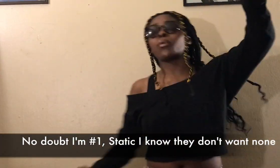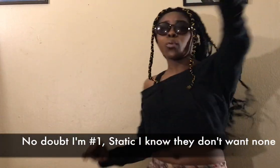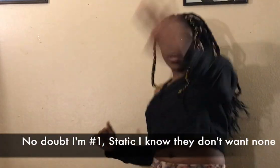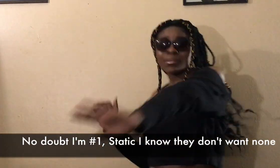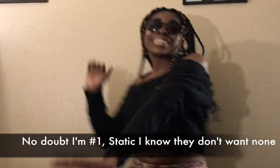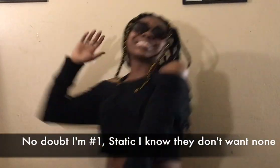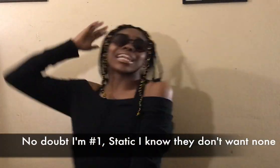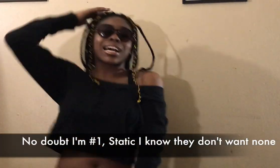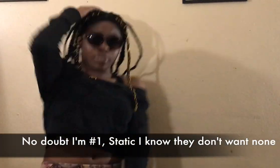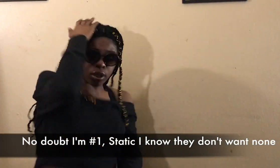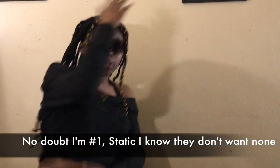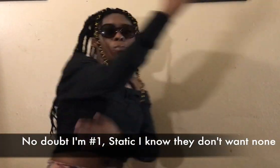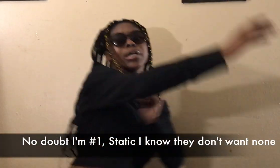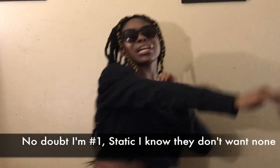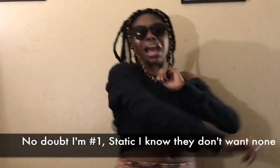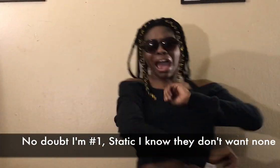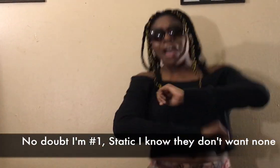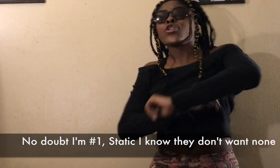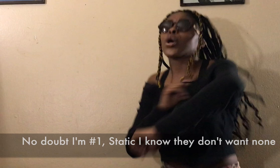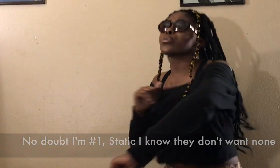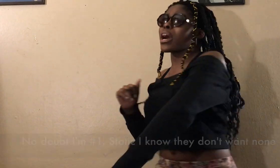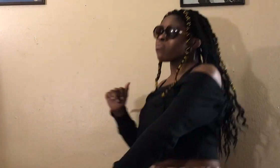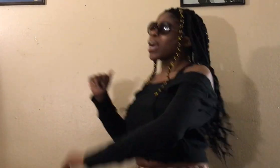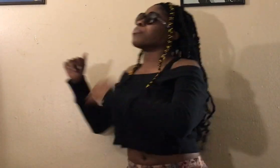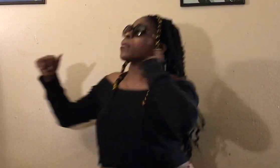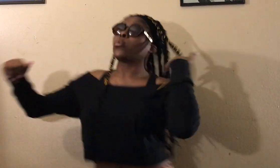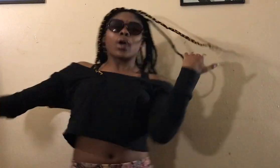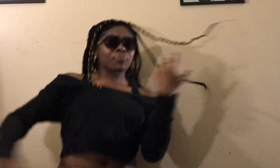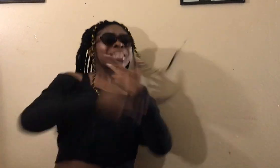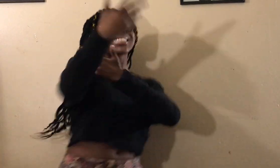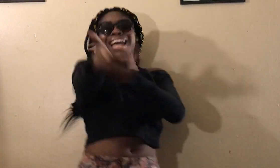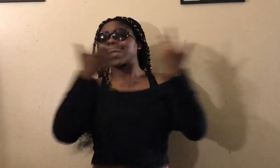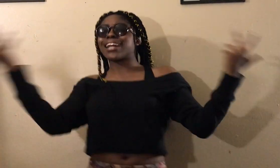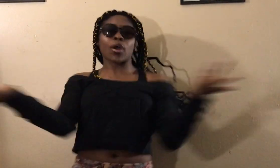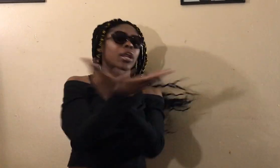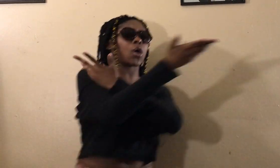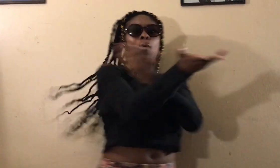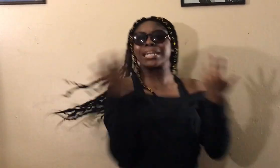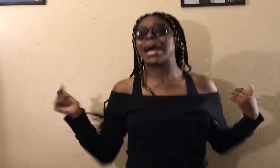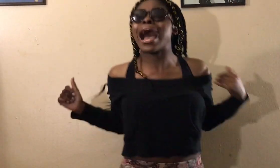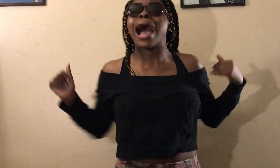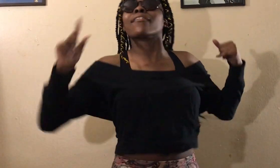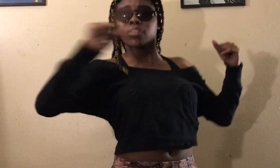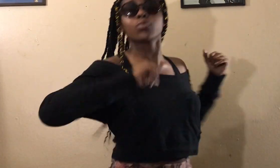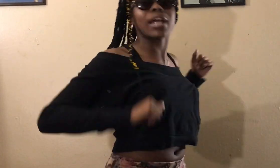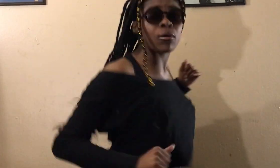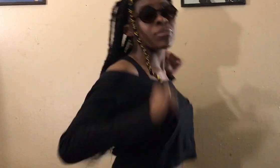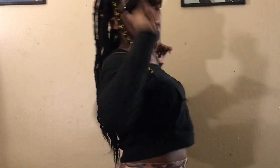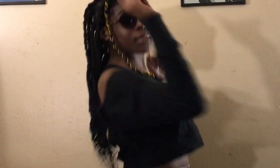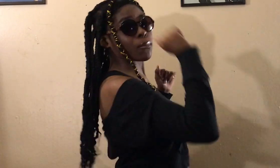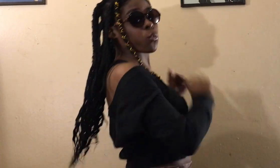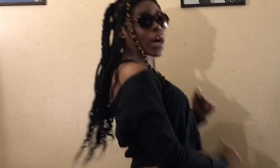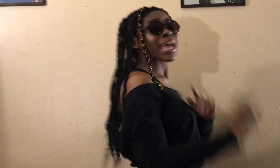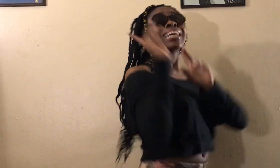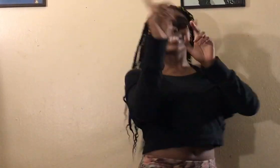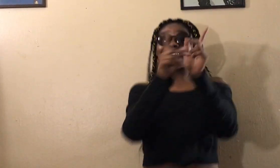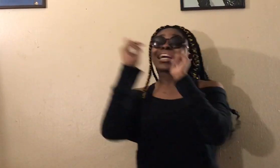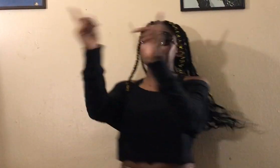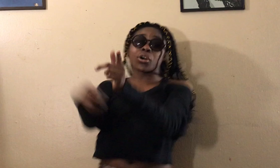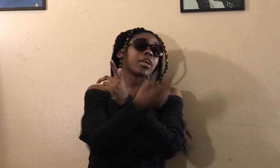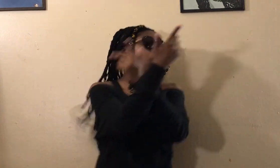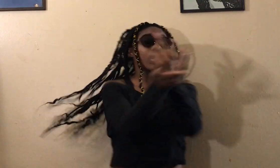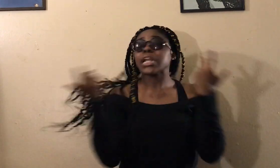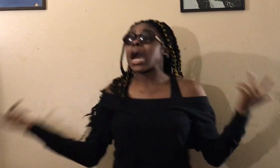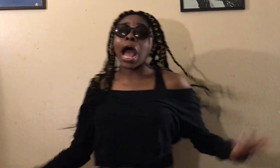I'm number one. Static, I know you don't wanna hot. No doubt, I'm number one. Static, I know you don't wanna hot. No doubt, I'm number one.